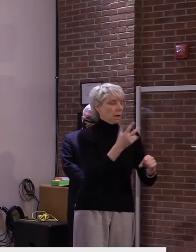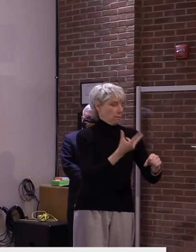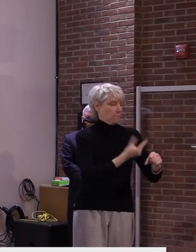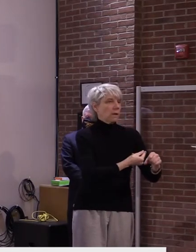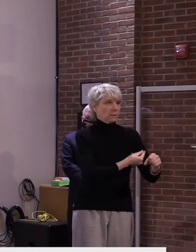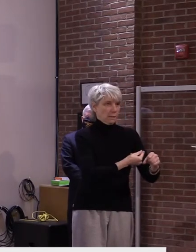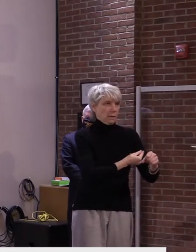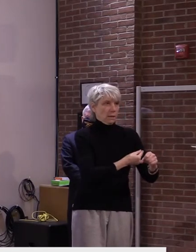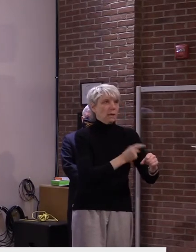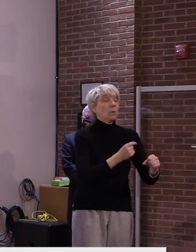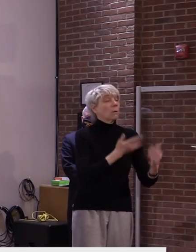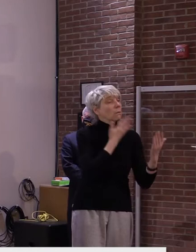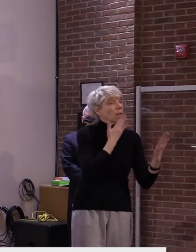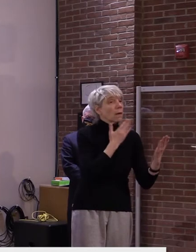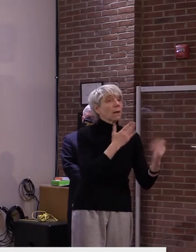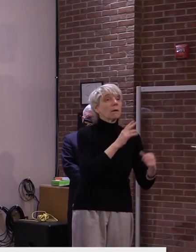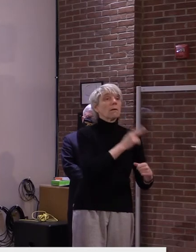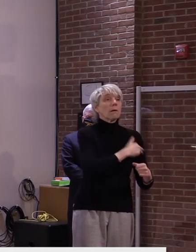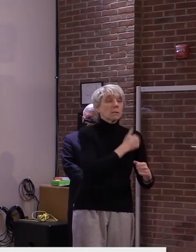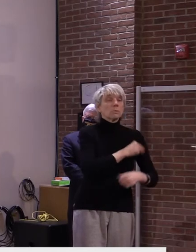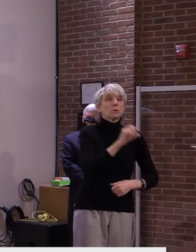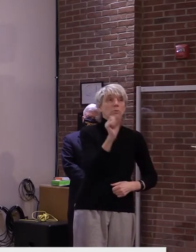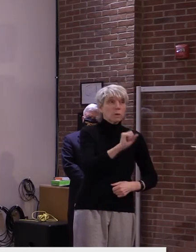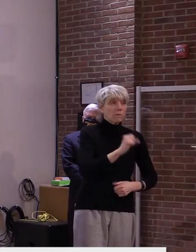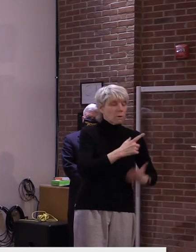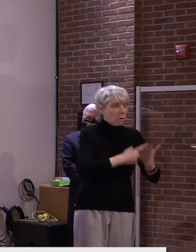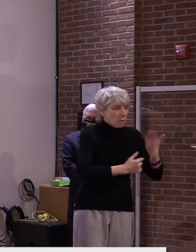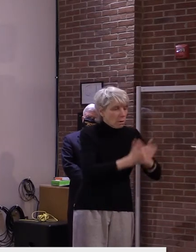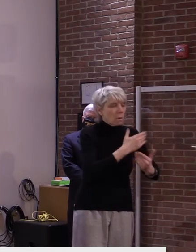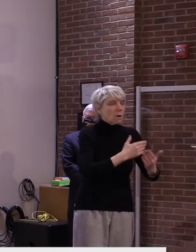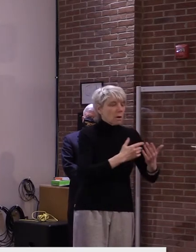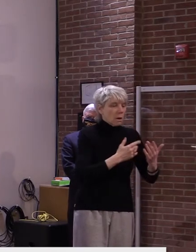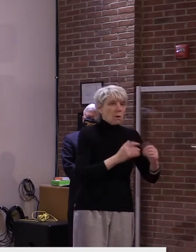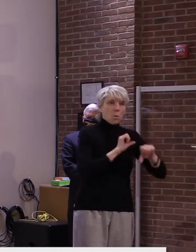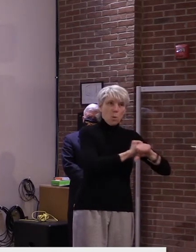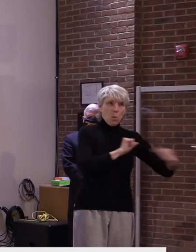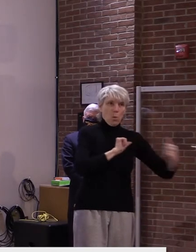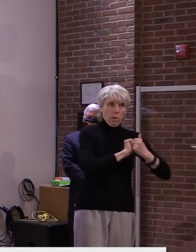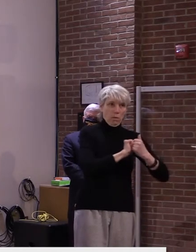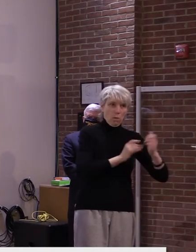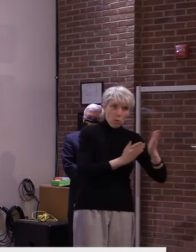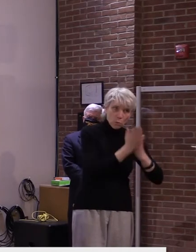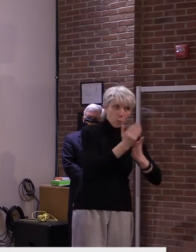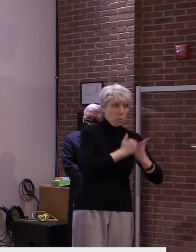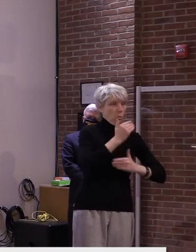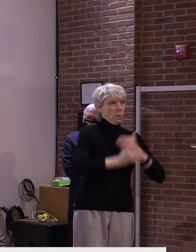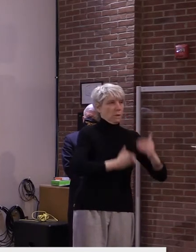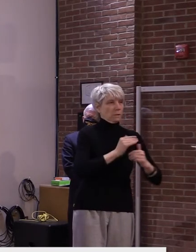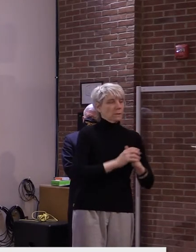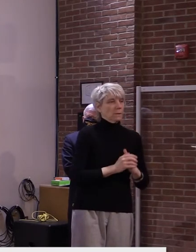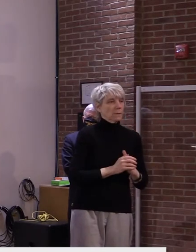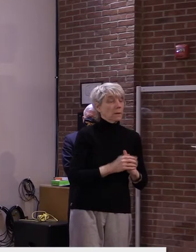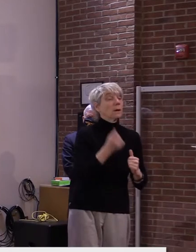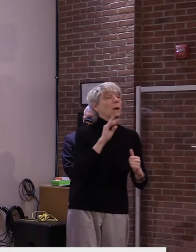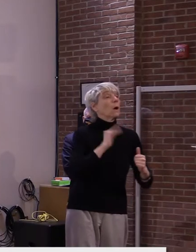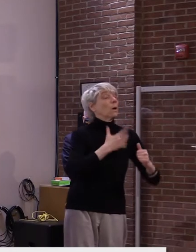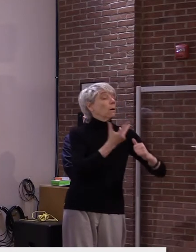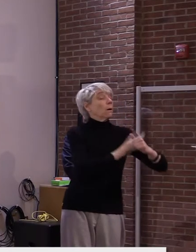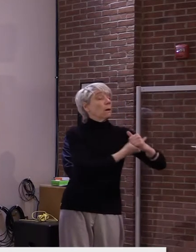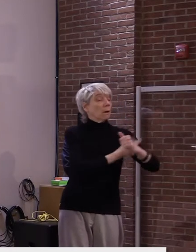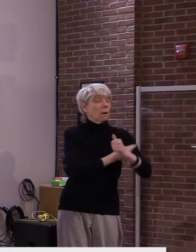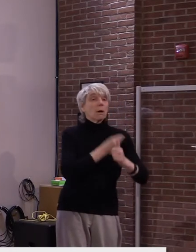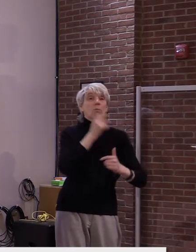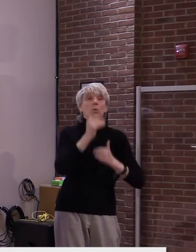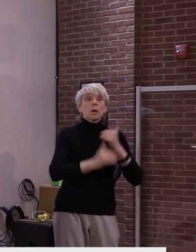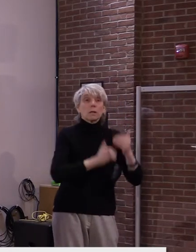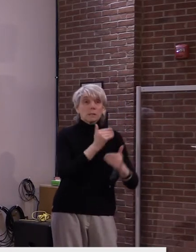and working with us during this review. You should know that our immunization program, which provides vaccination